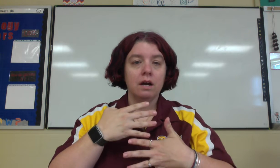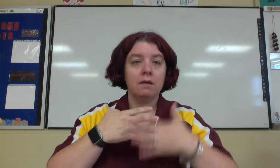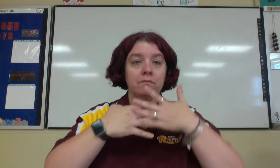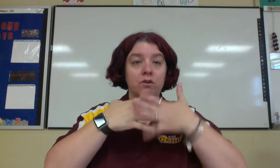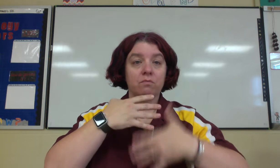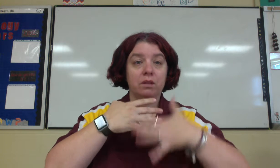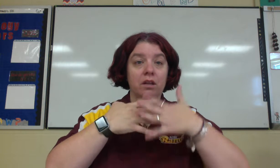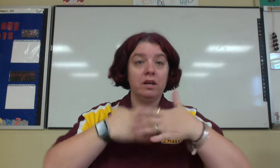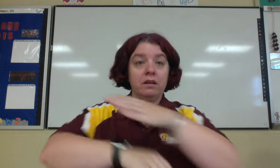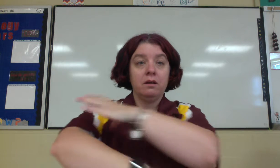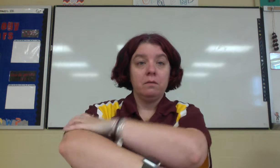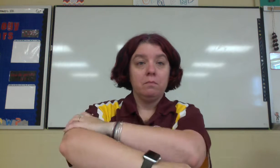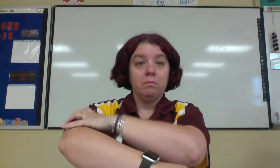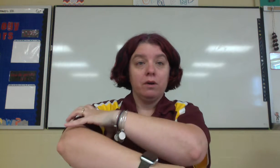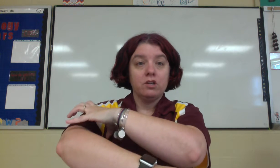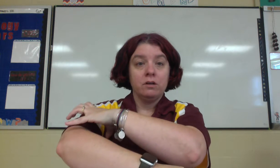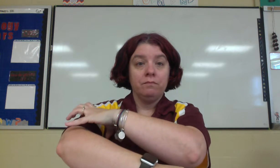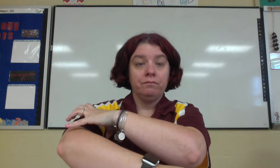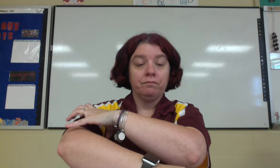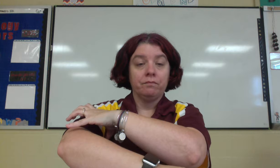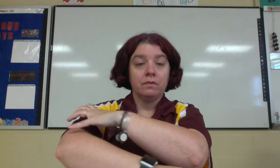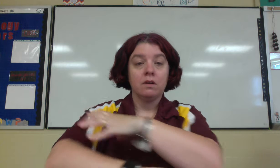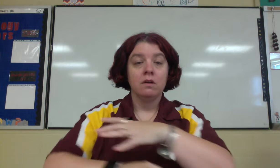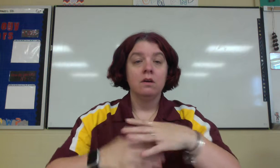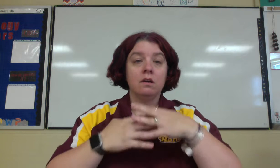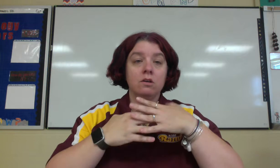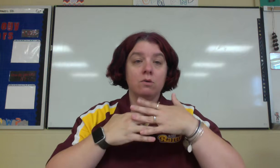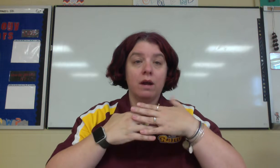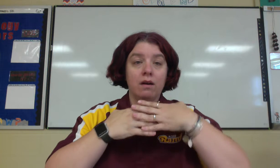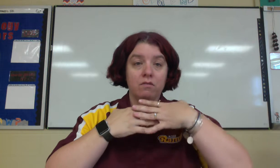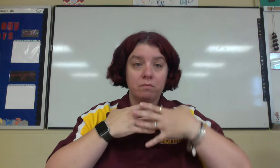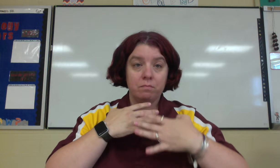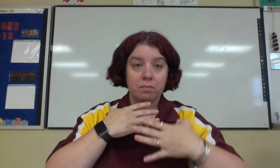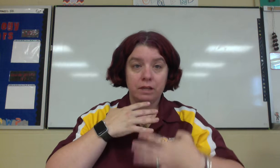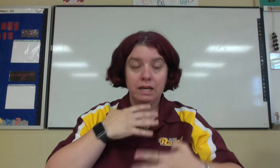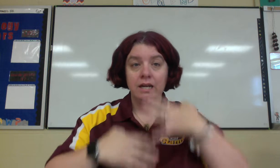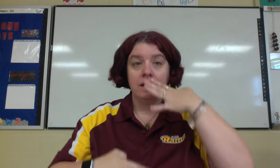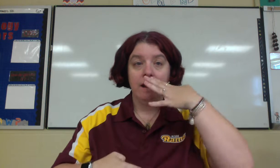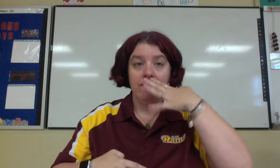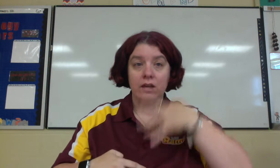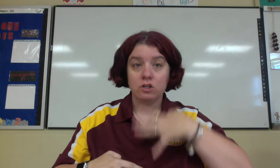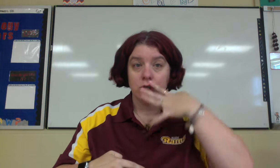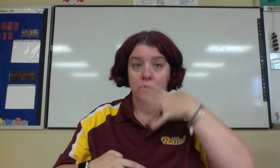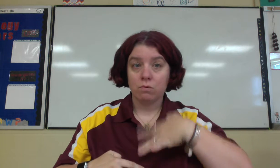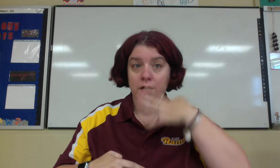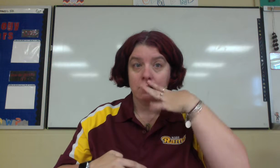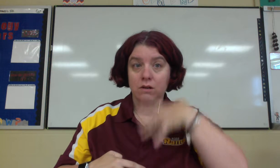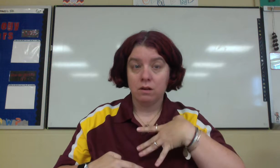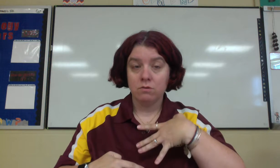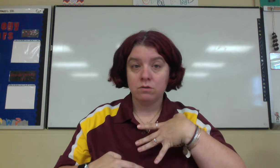you have blood pressure you have bleed and then show the running of the nose